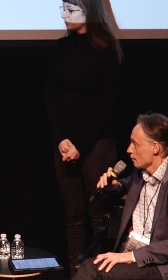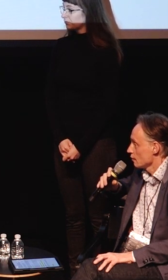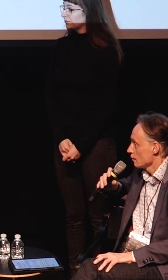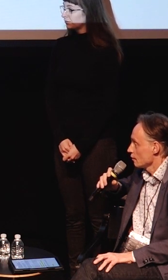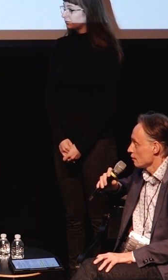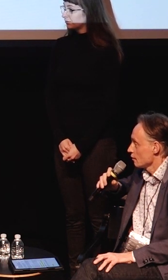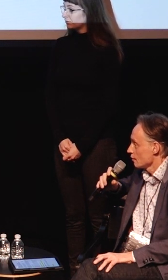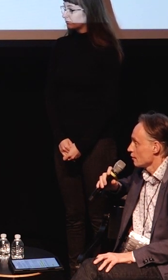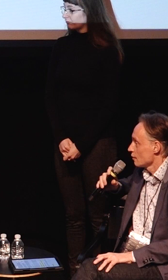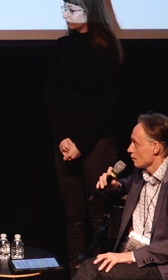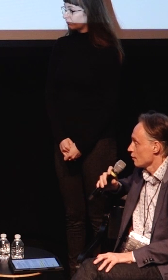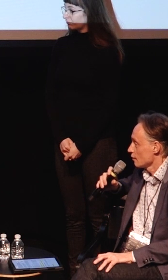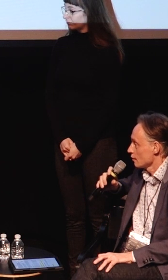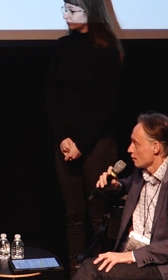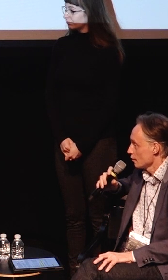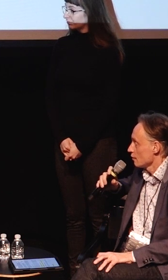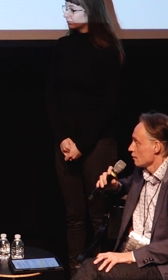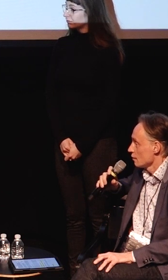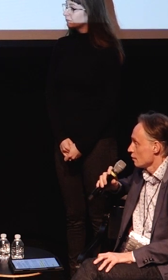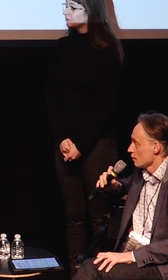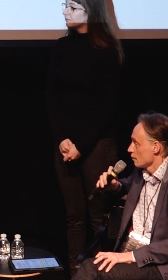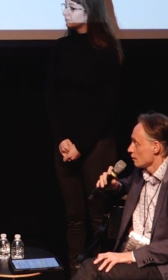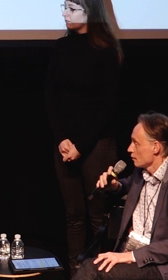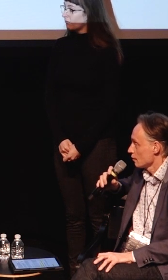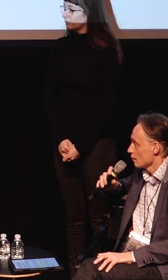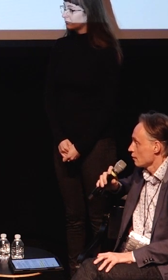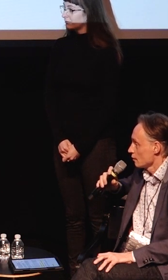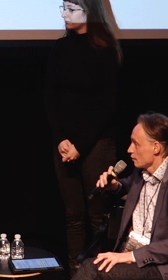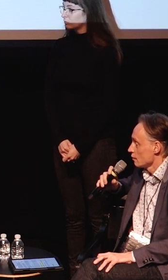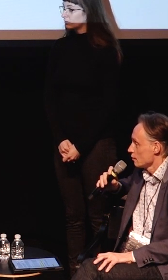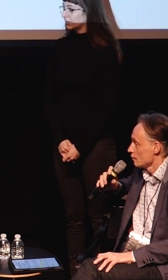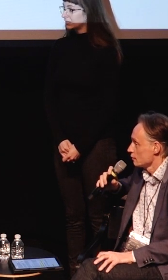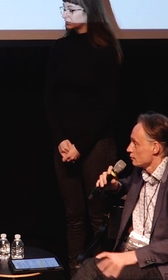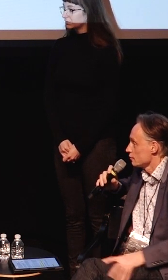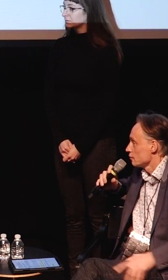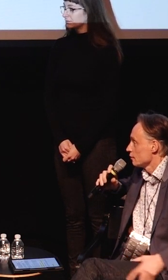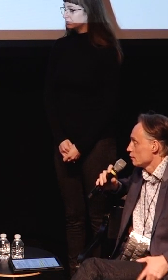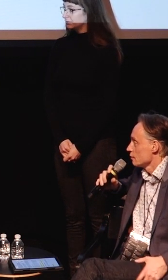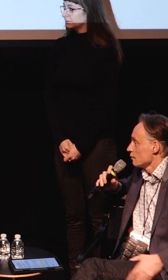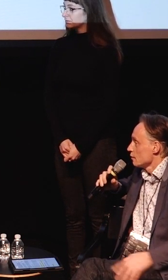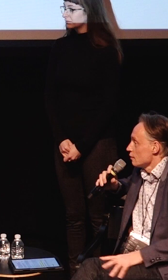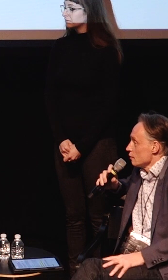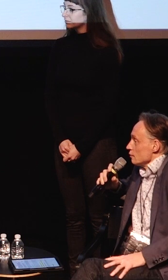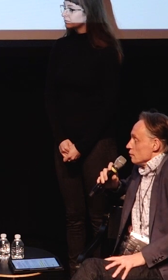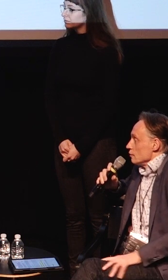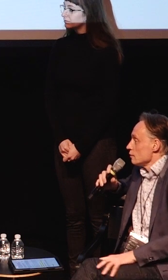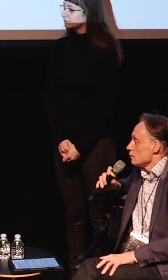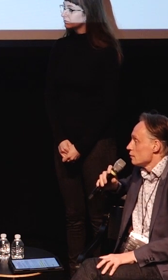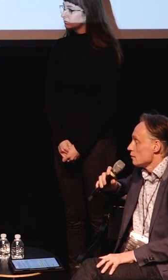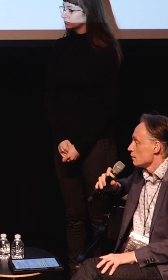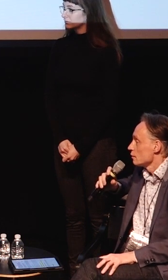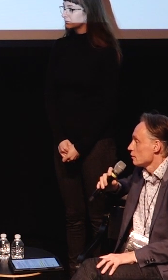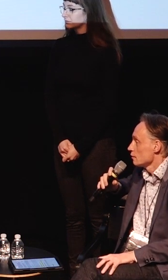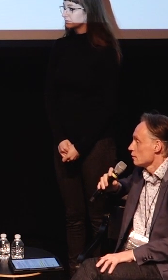from our heart. We care about stories about outsiders. Thematically, that's something that we really deeply care about, and is the thing